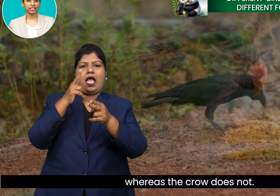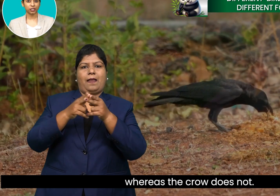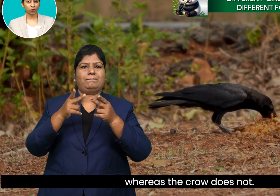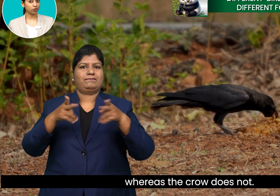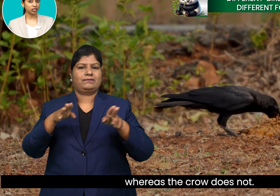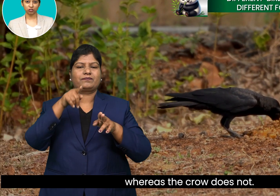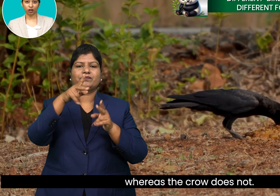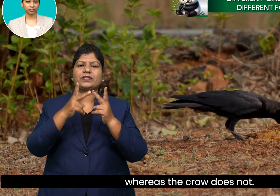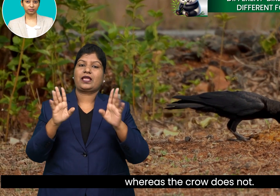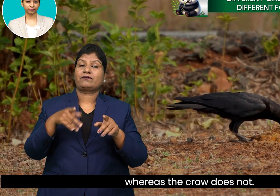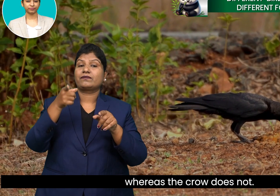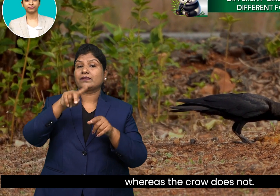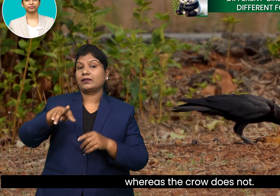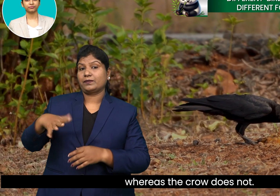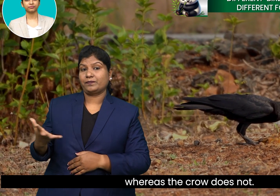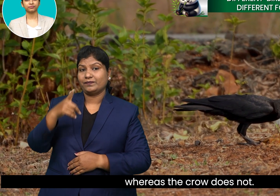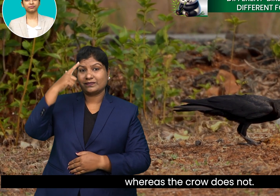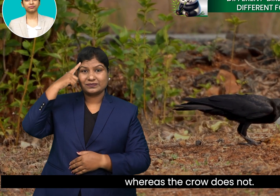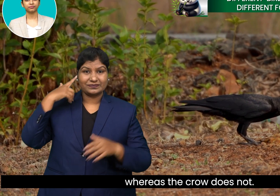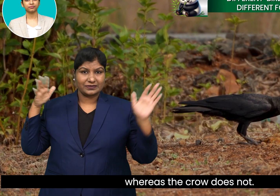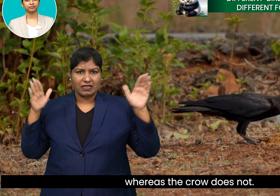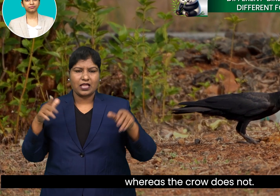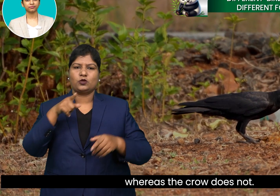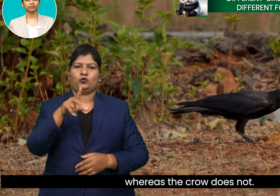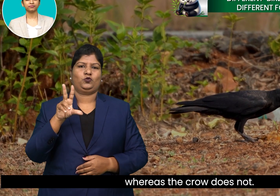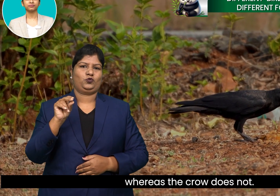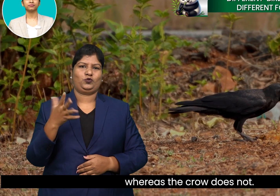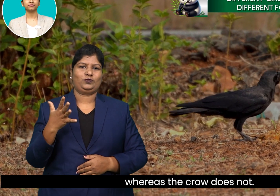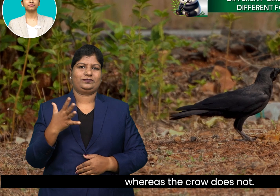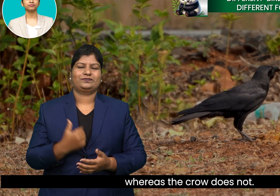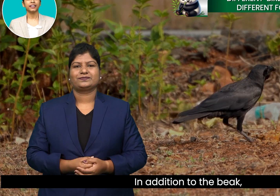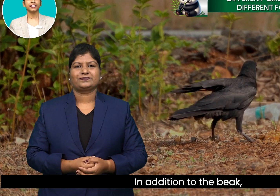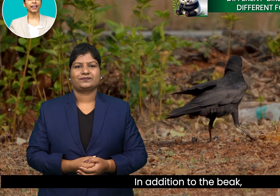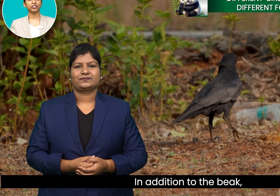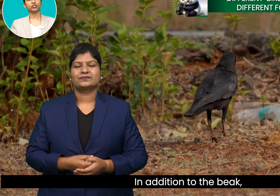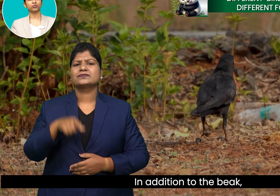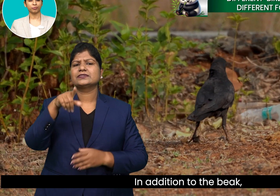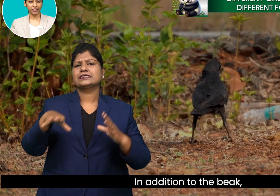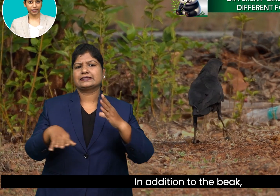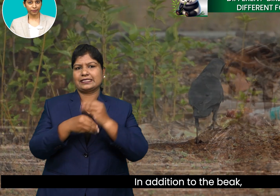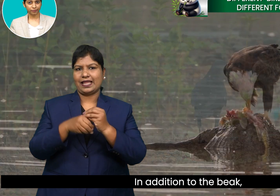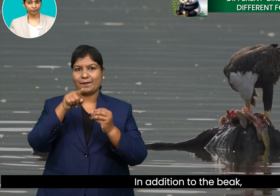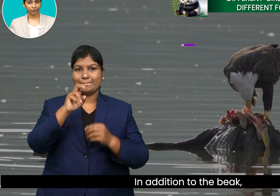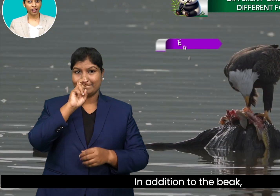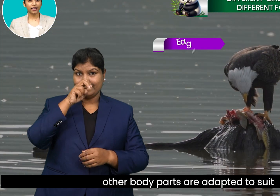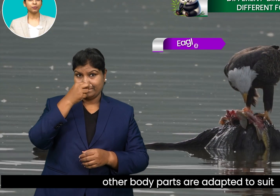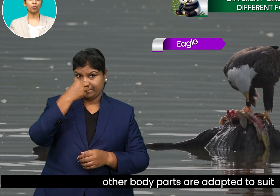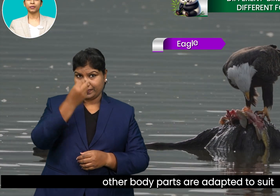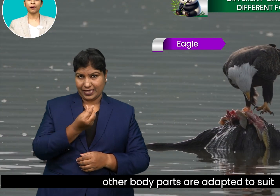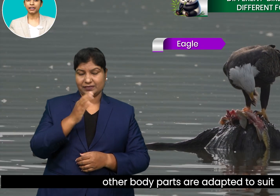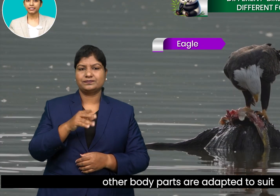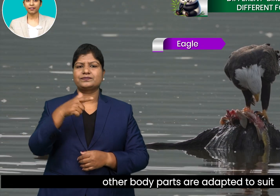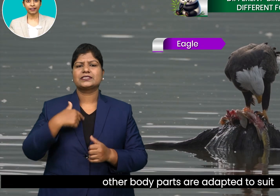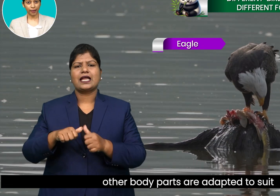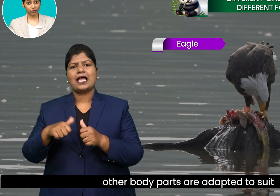whereas the crow does not. In addition to the beak, other